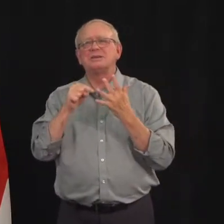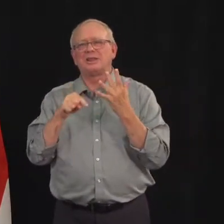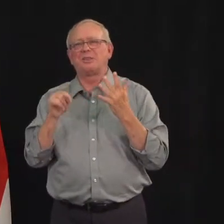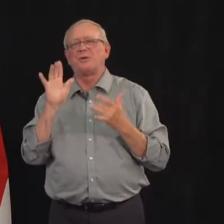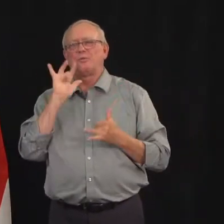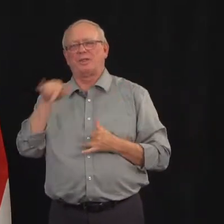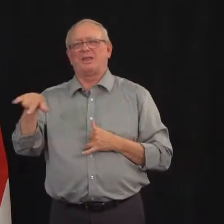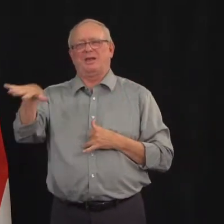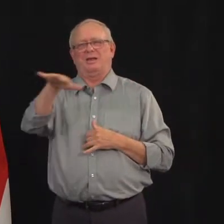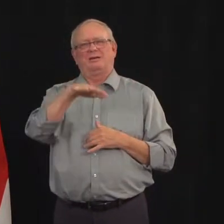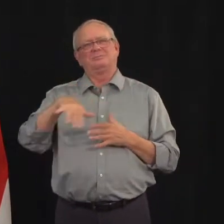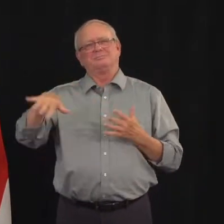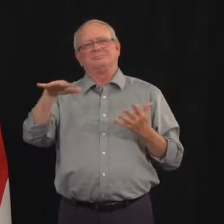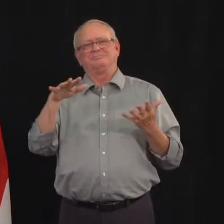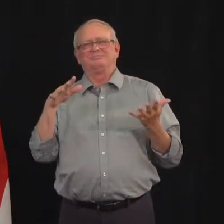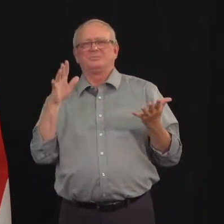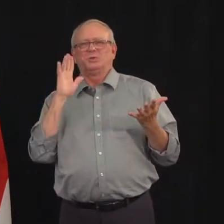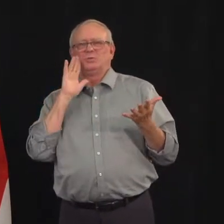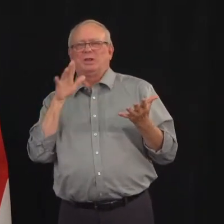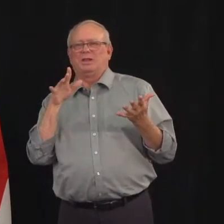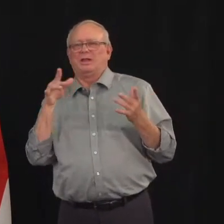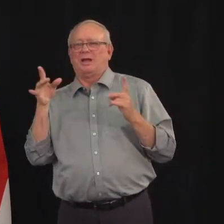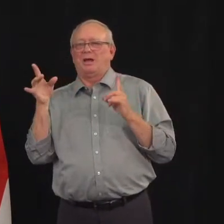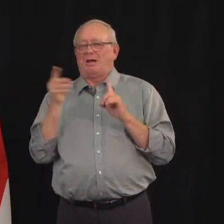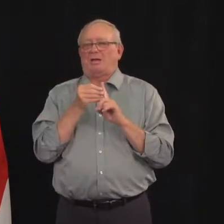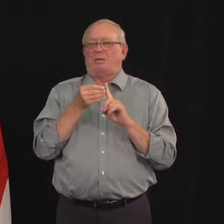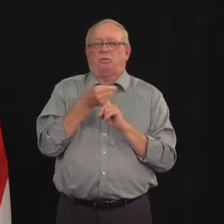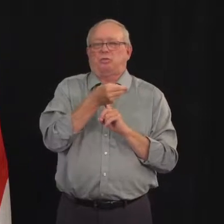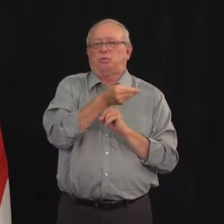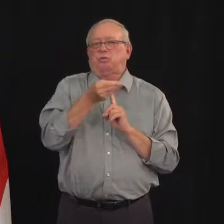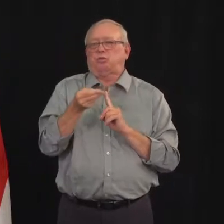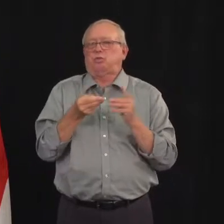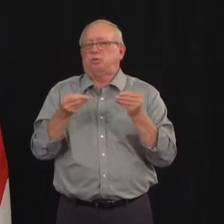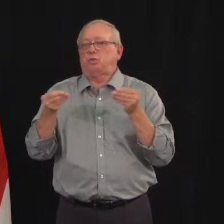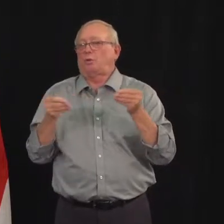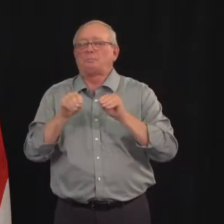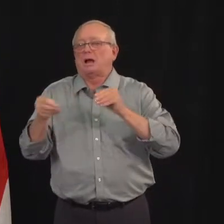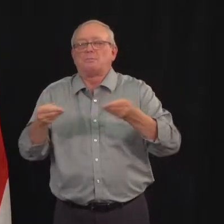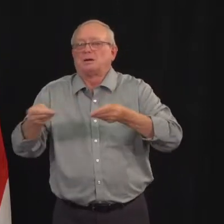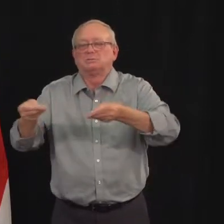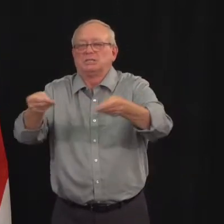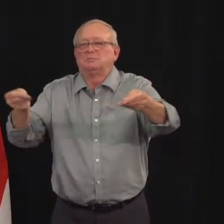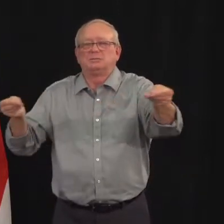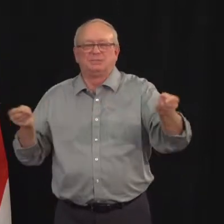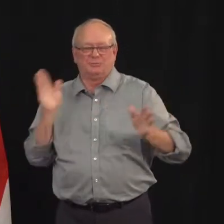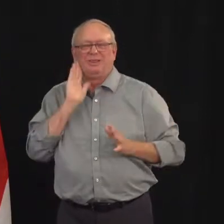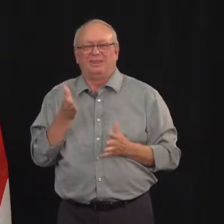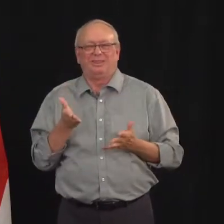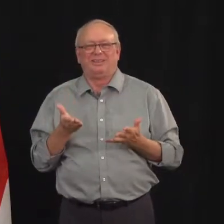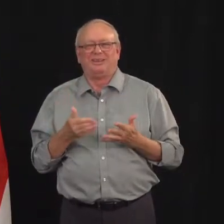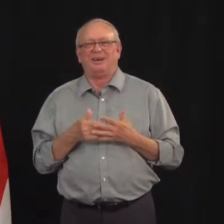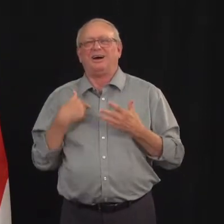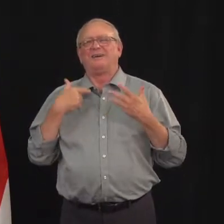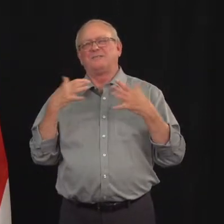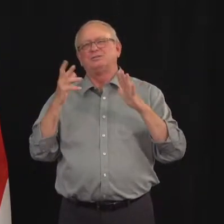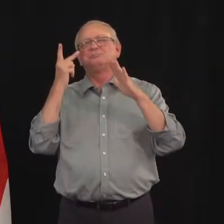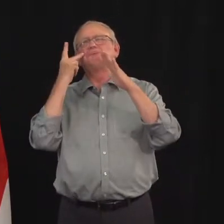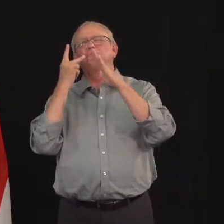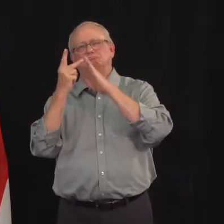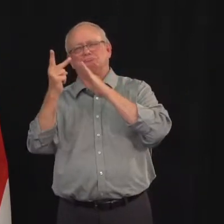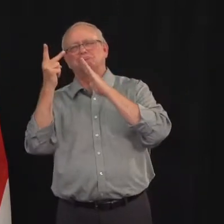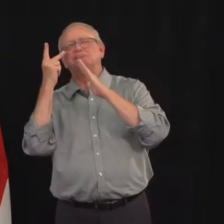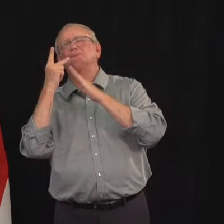some transmission happening in those settings. And of course, we continue to have the challenges where there is introduction into long-term